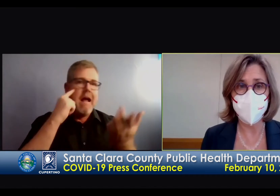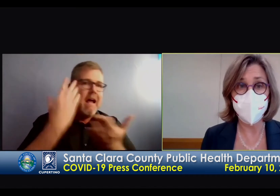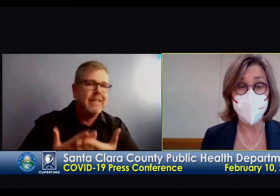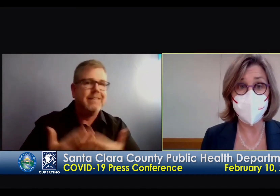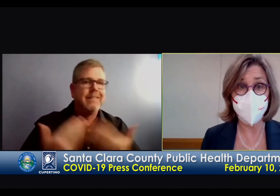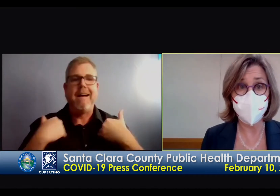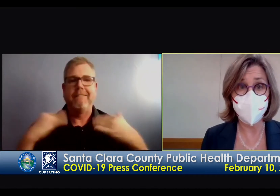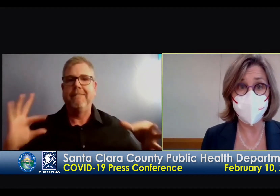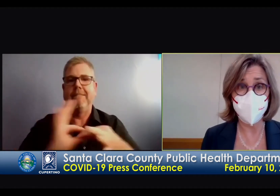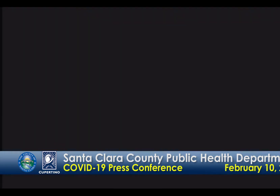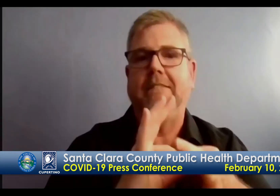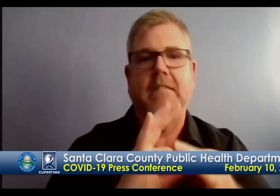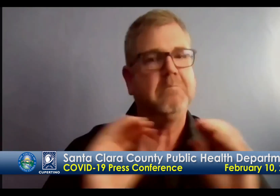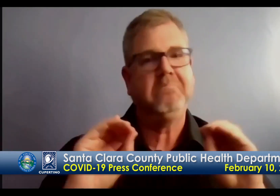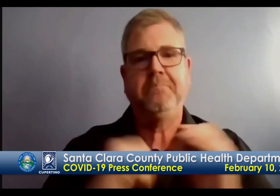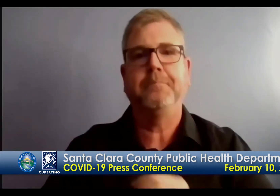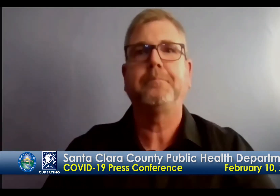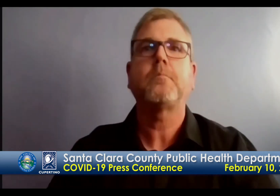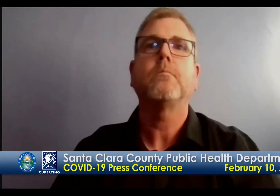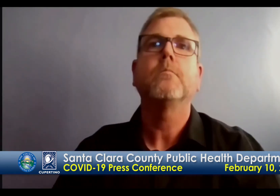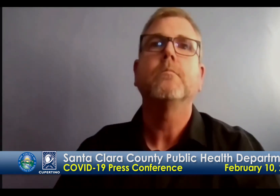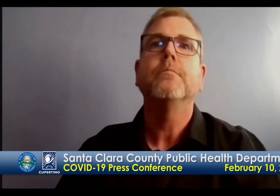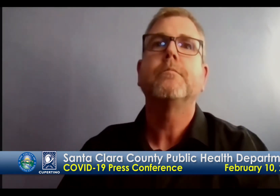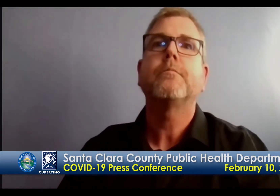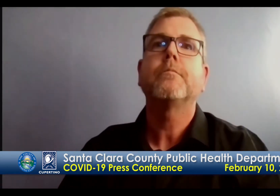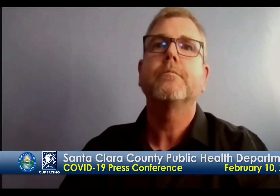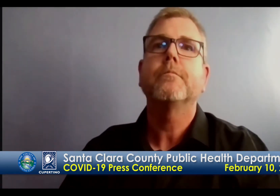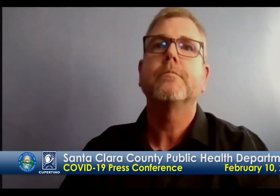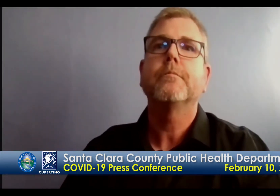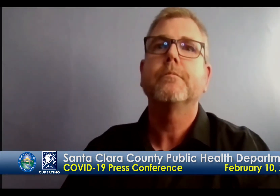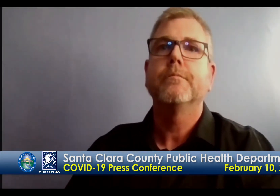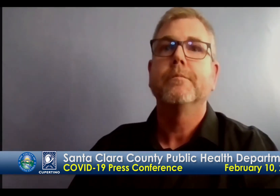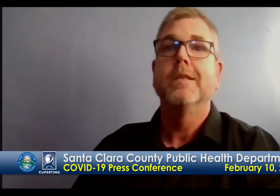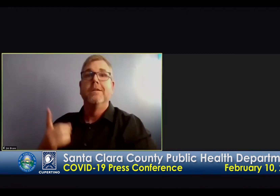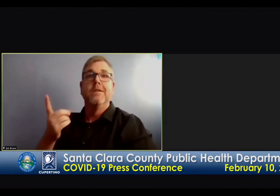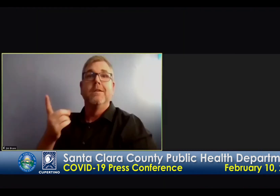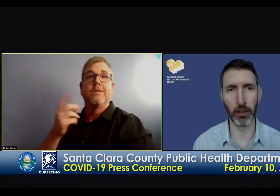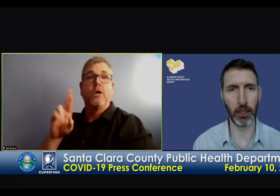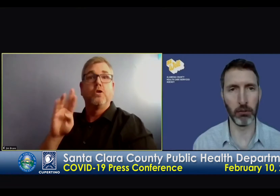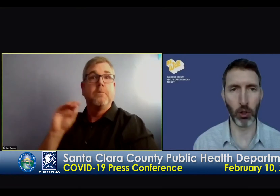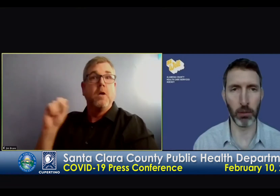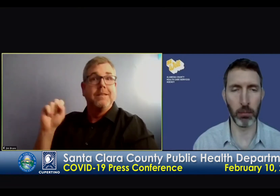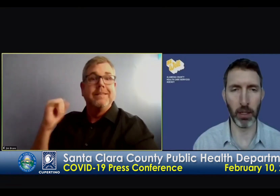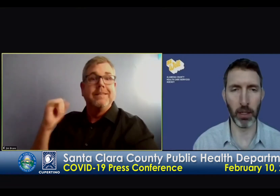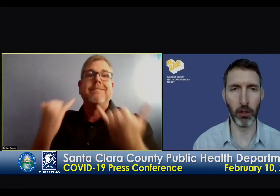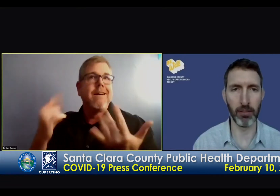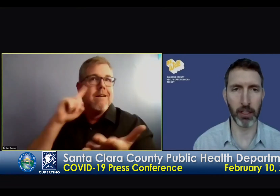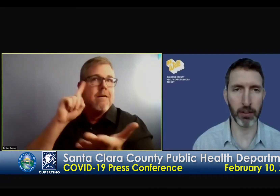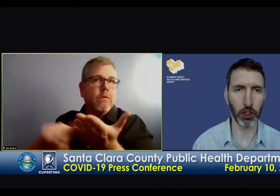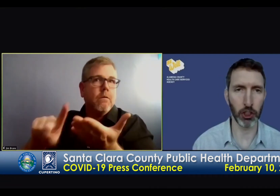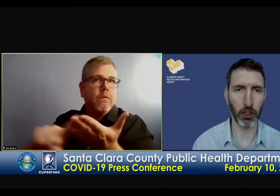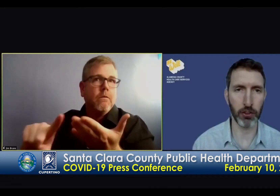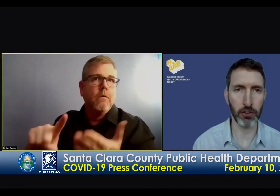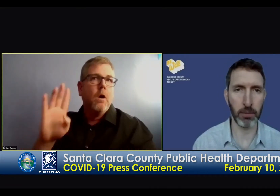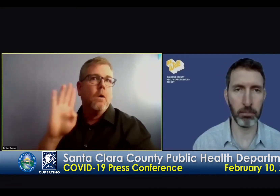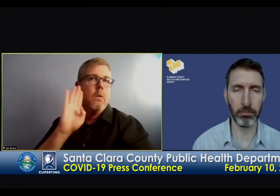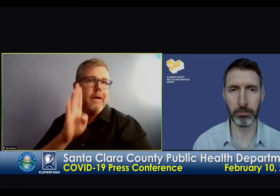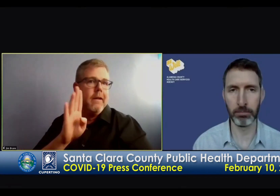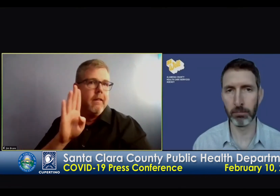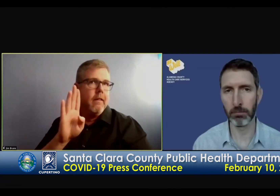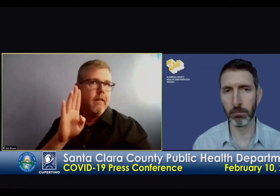I would just add that this is under investigation, and that's exactly the kind of thing we'll be looking for, but we don't have anything to share at this